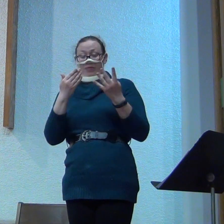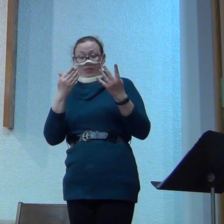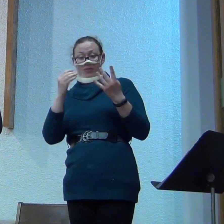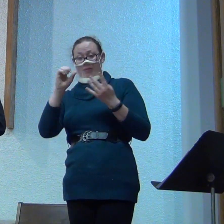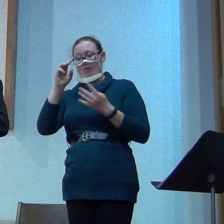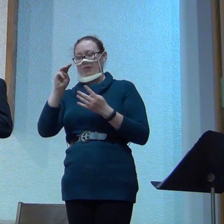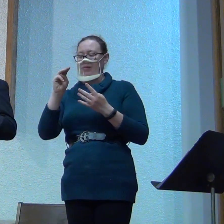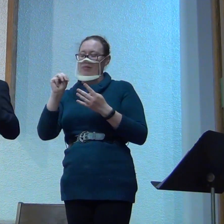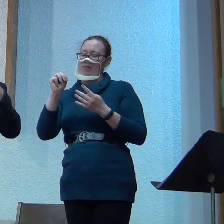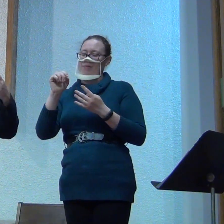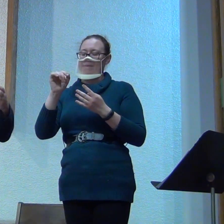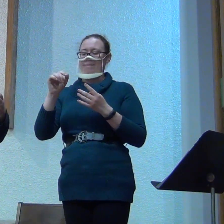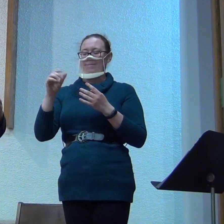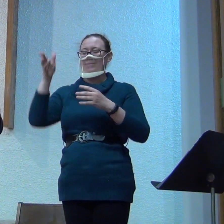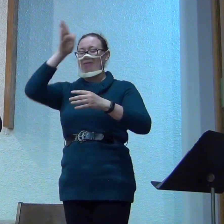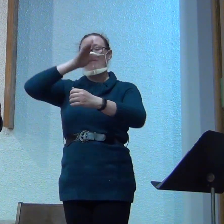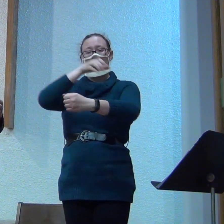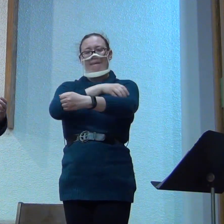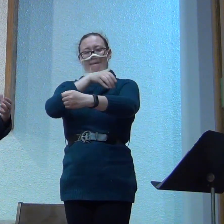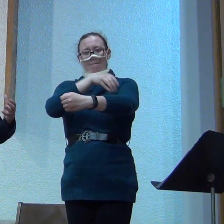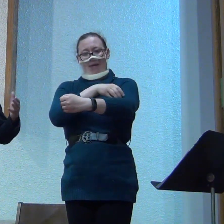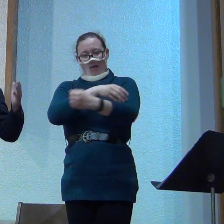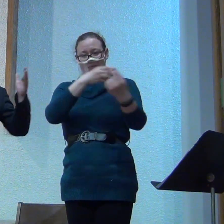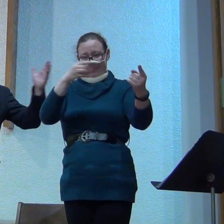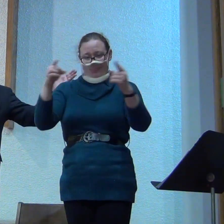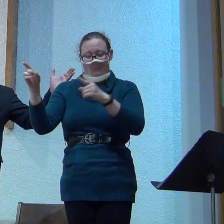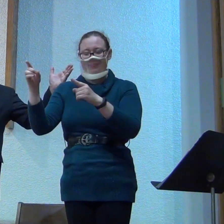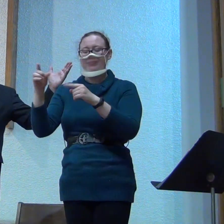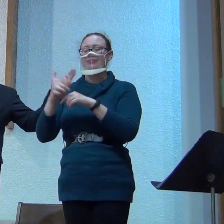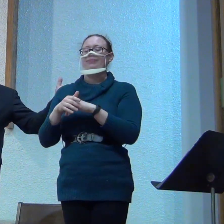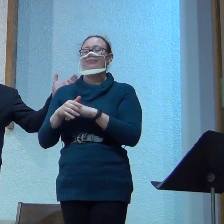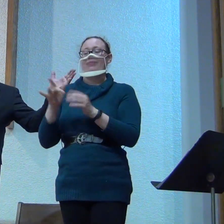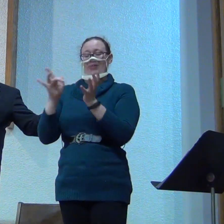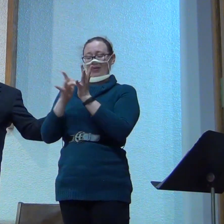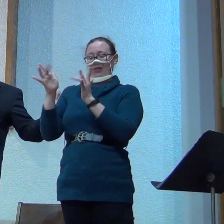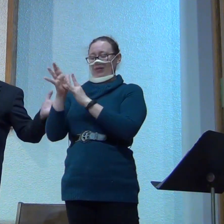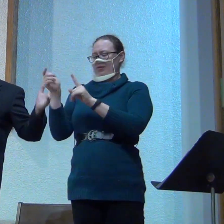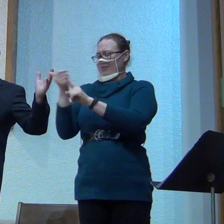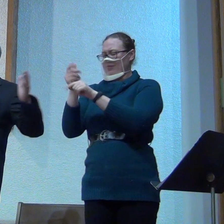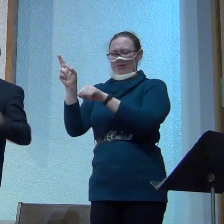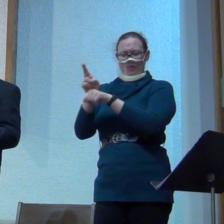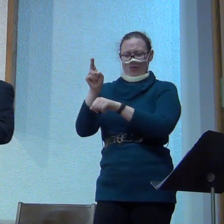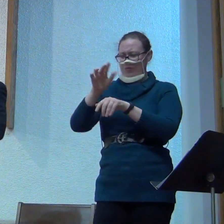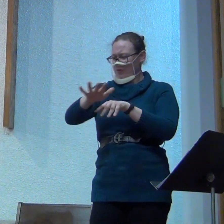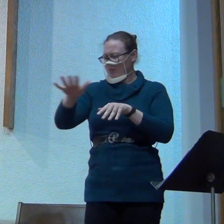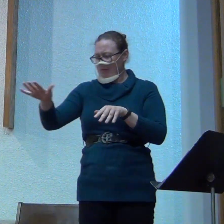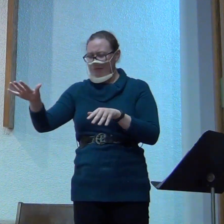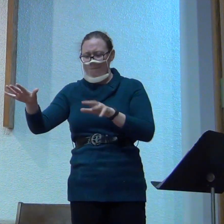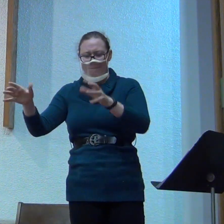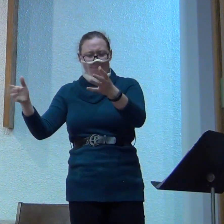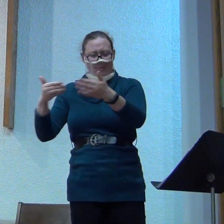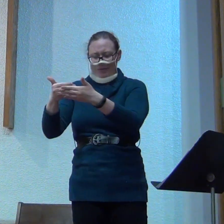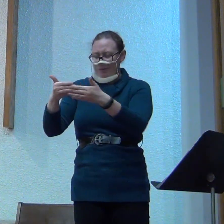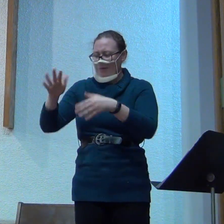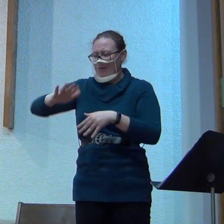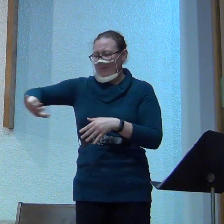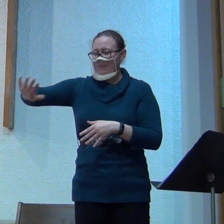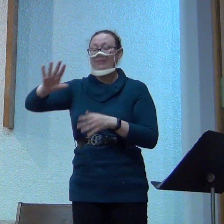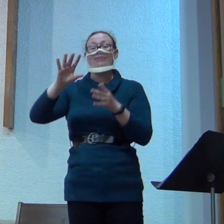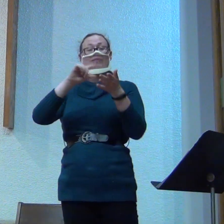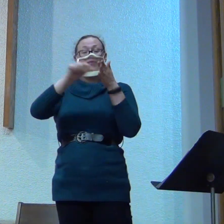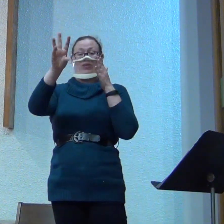to follow, and in the miracle, Jesus used what was at hand. Look at what the text tells us in verse